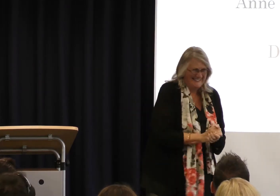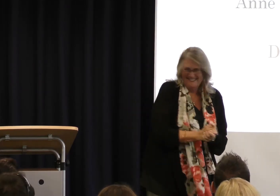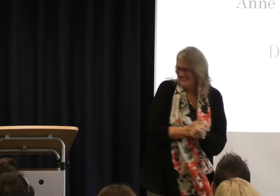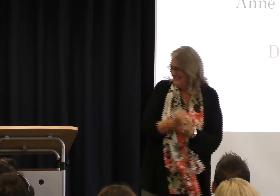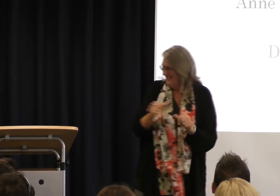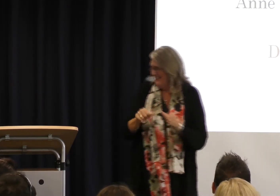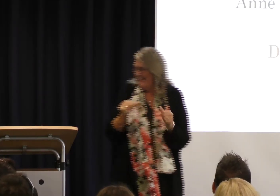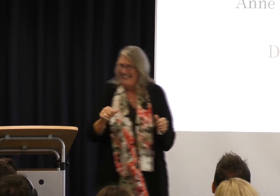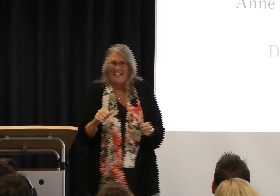times.